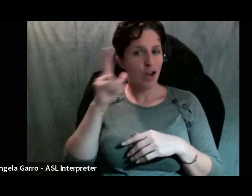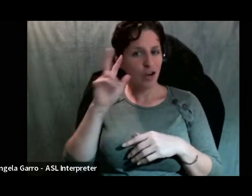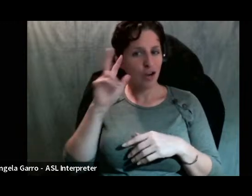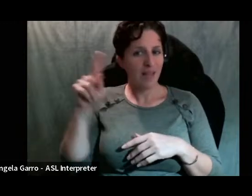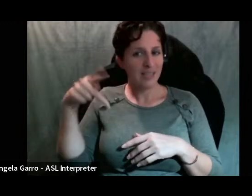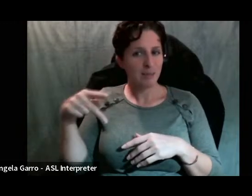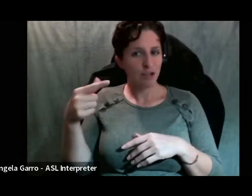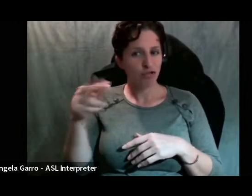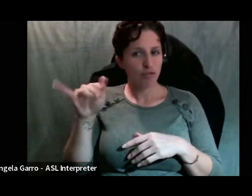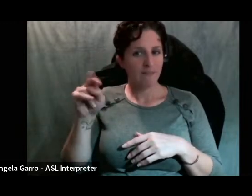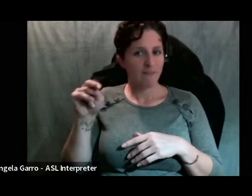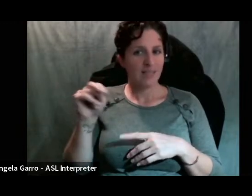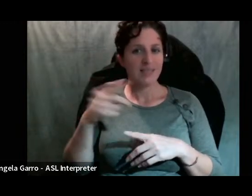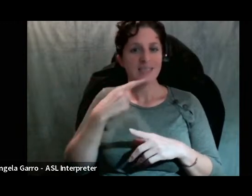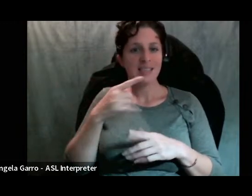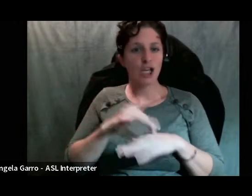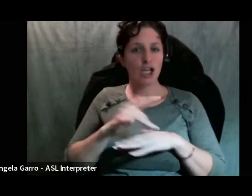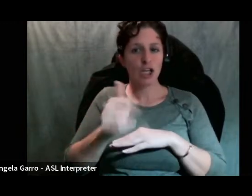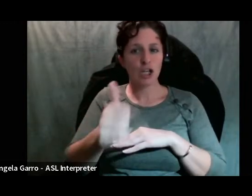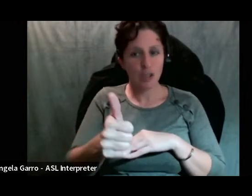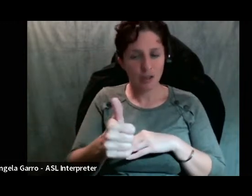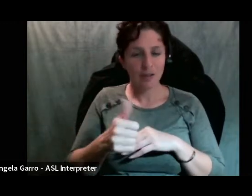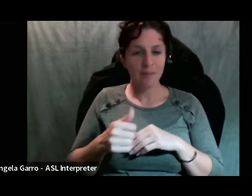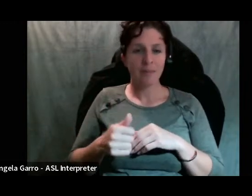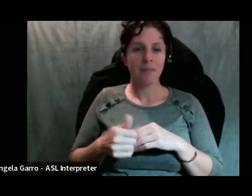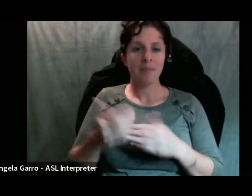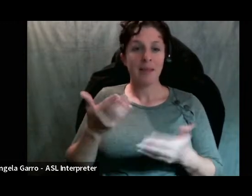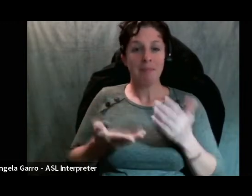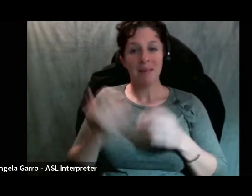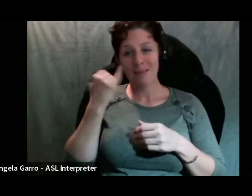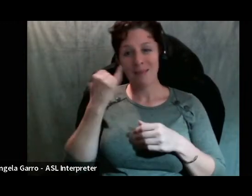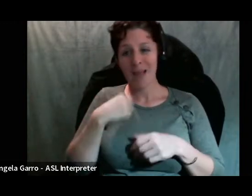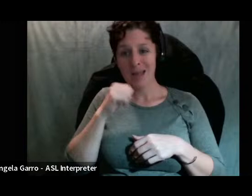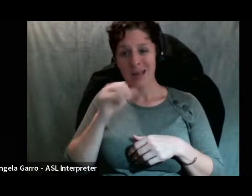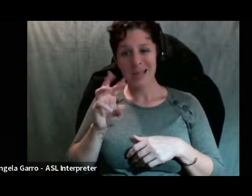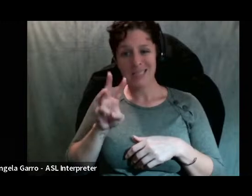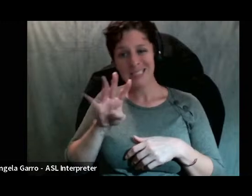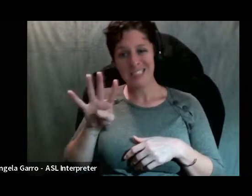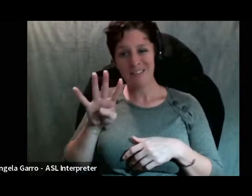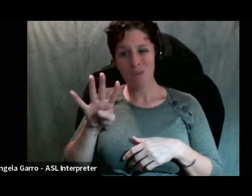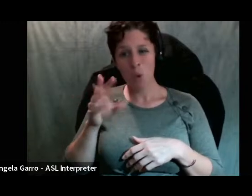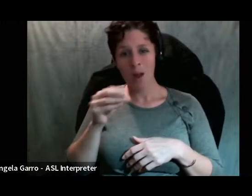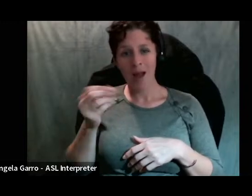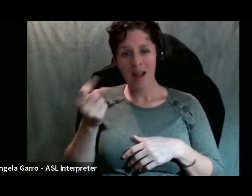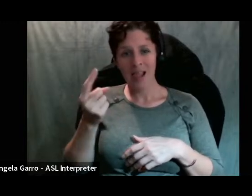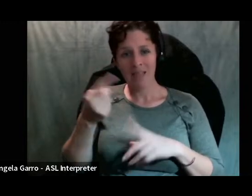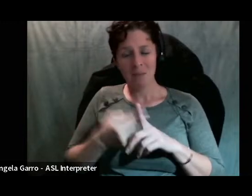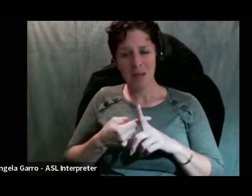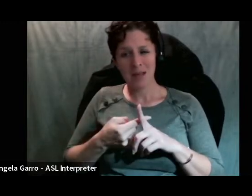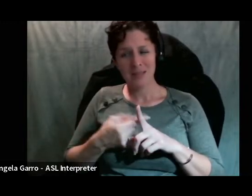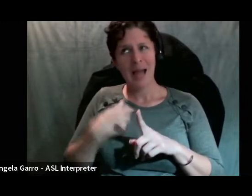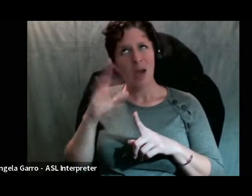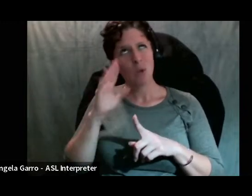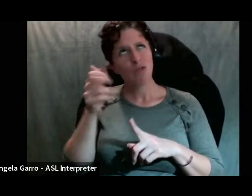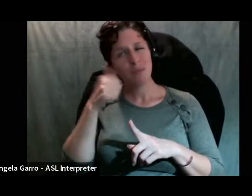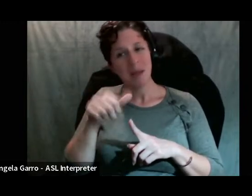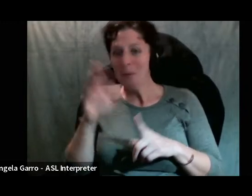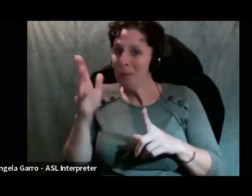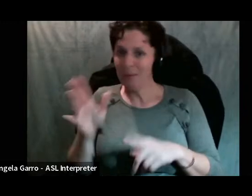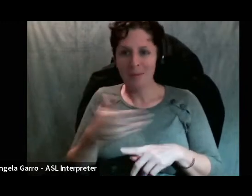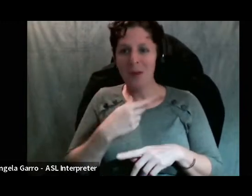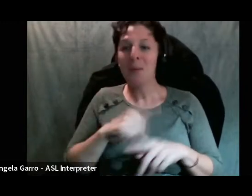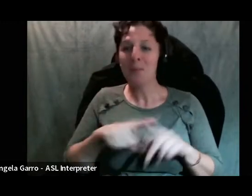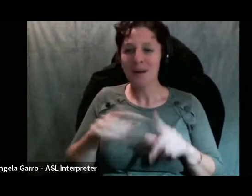Griffin say earlier. And maybe if I wasn't 64 and 11 months, I could remember what it was, but I really, really liked